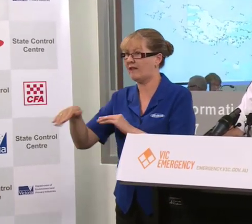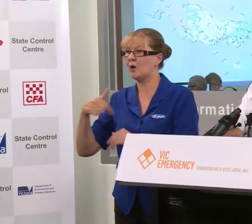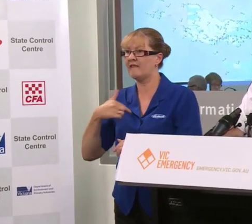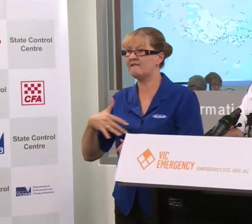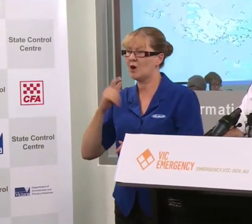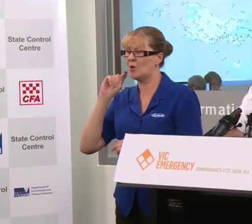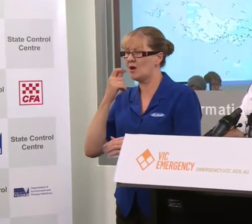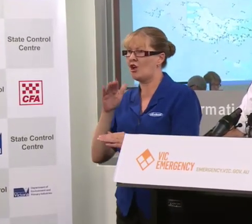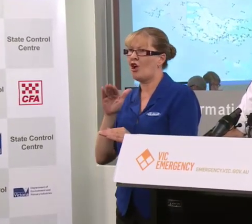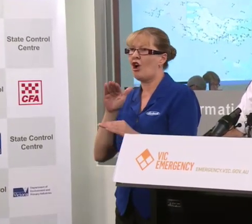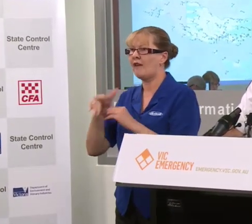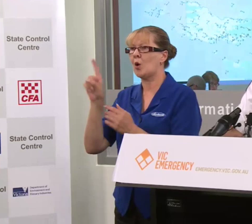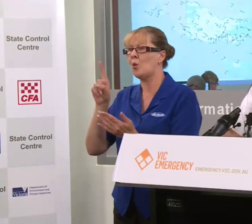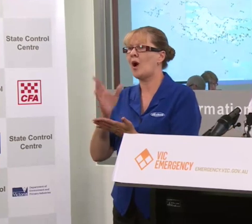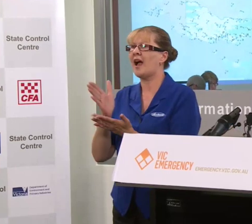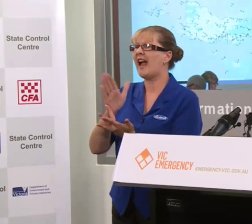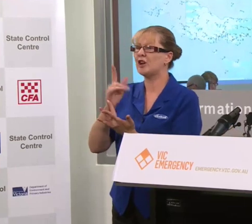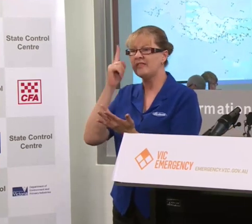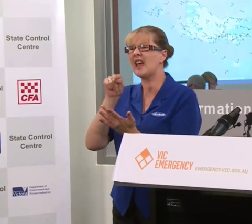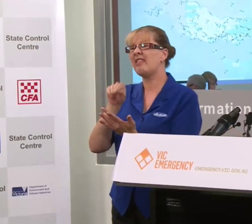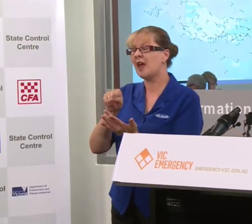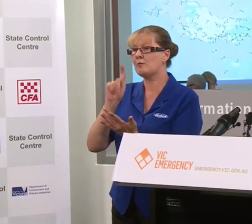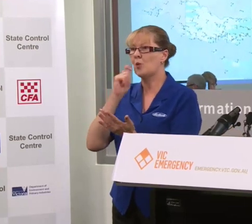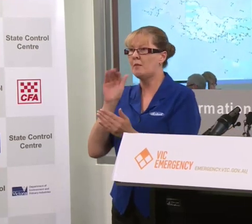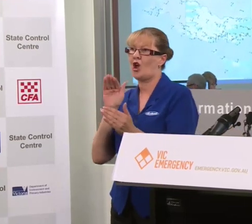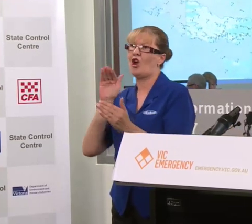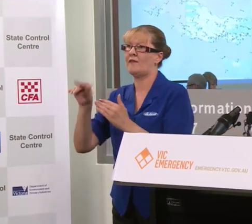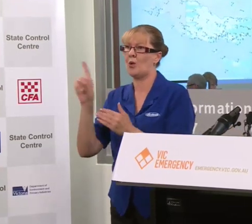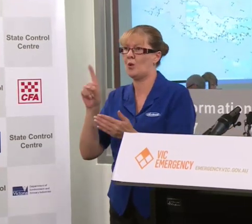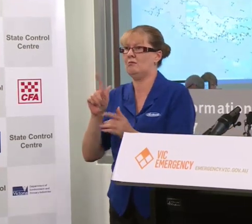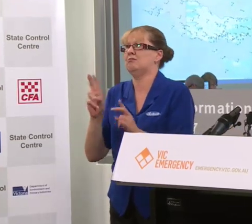average from what the averages have indicated. How do you expect that the